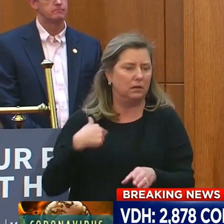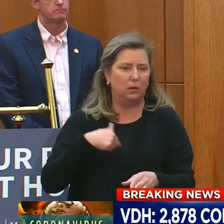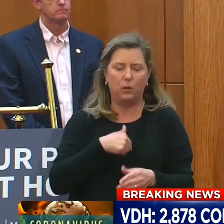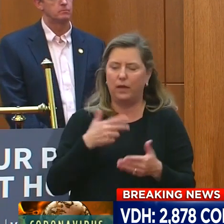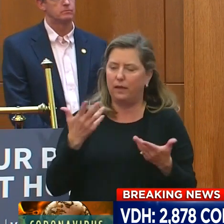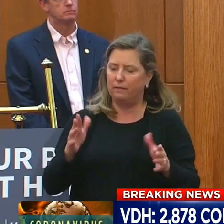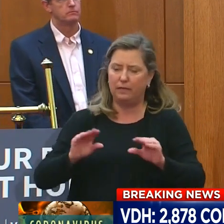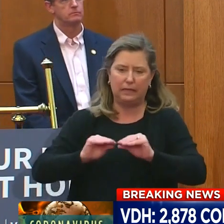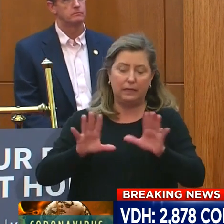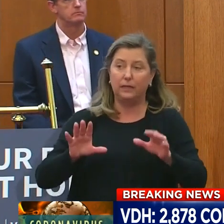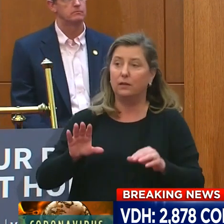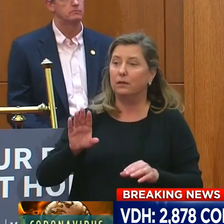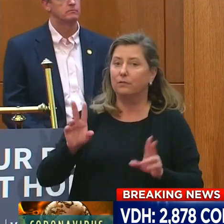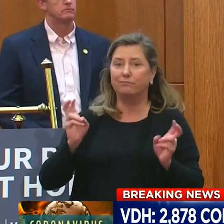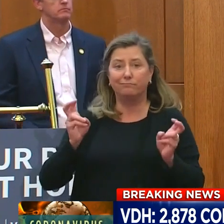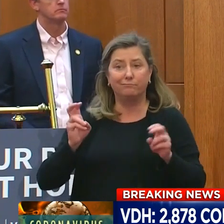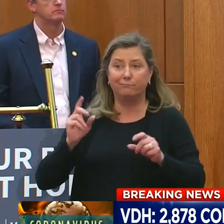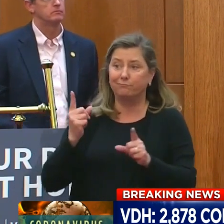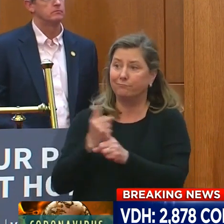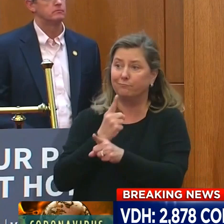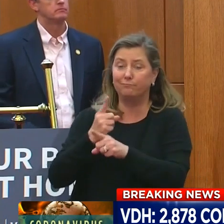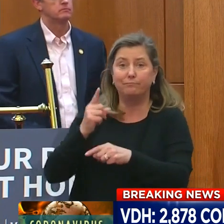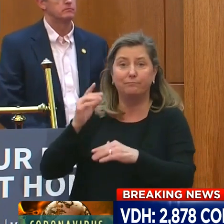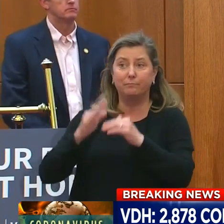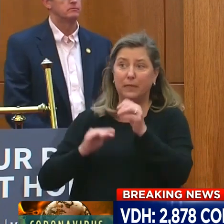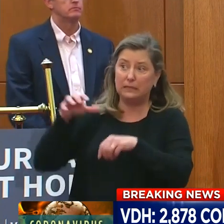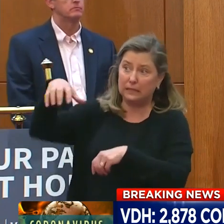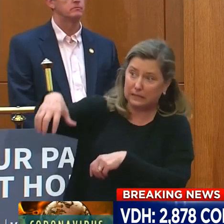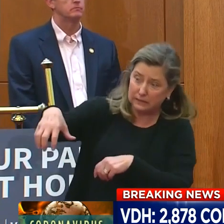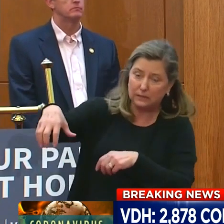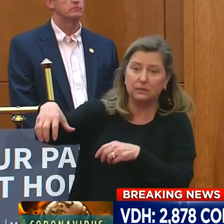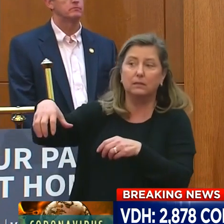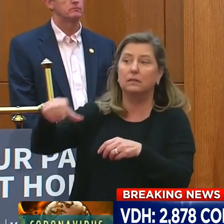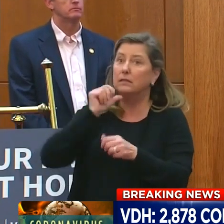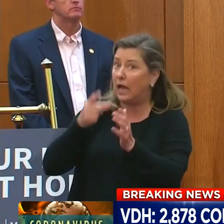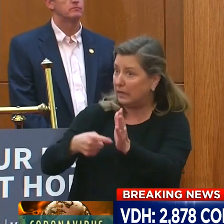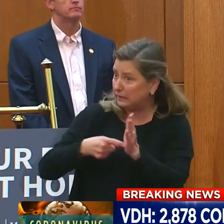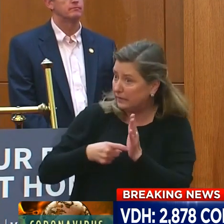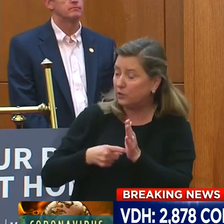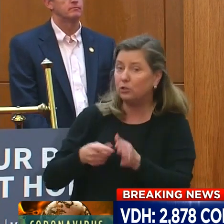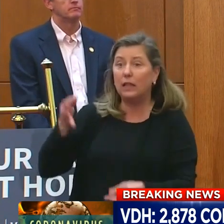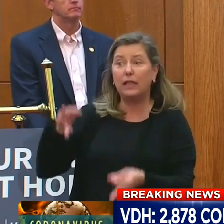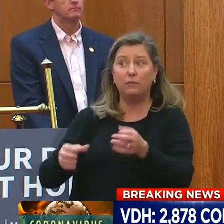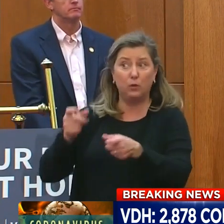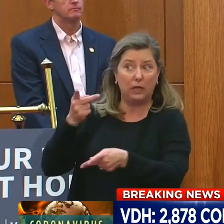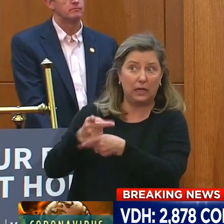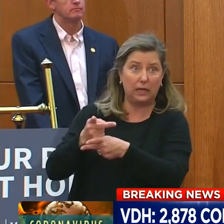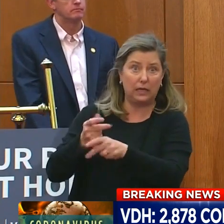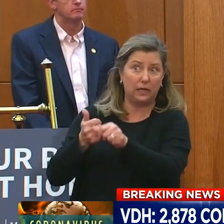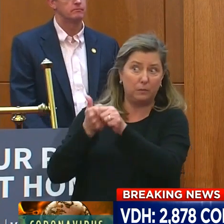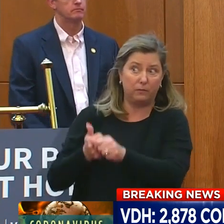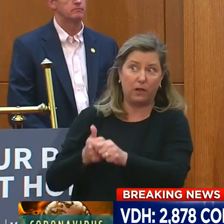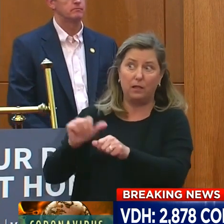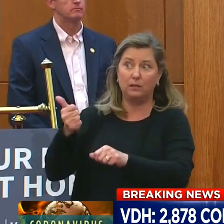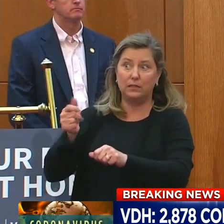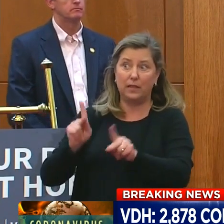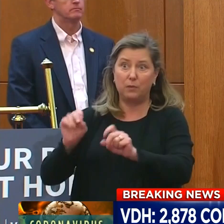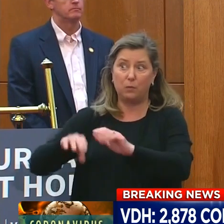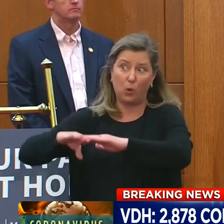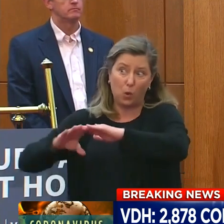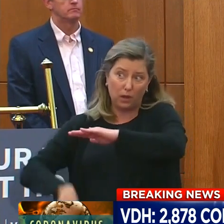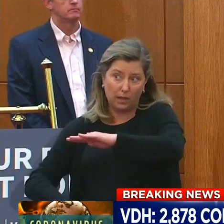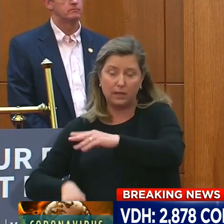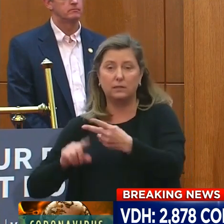that bricks and mortar non-essential businesses, as long as they're able to maintain the 10 or less rule and to provide